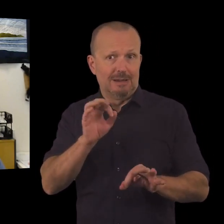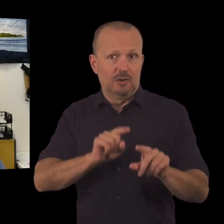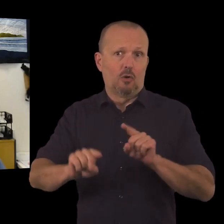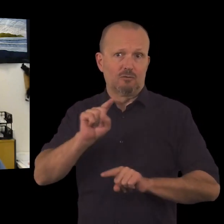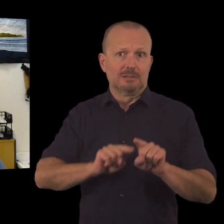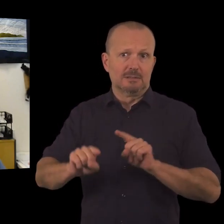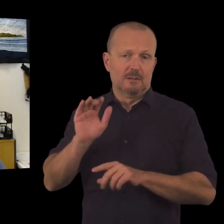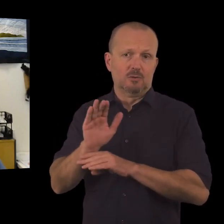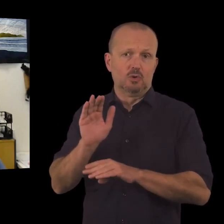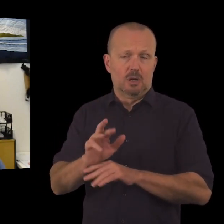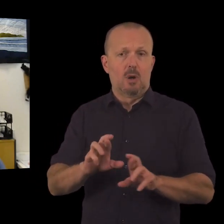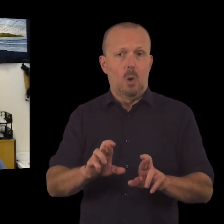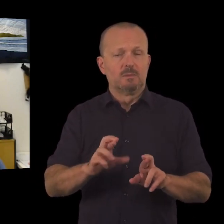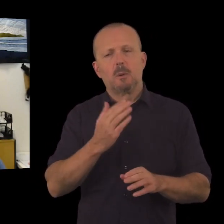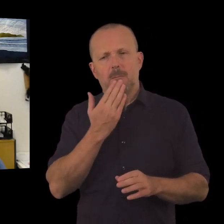conferences.